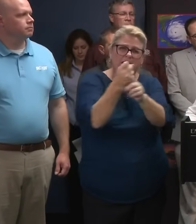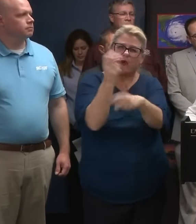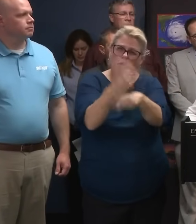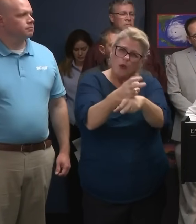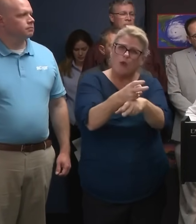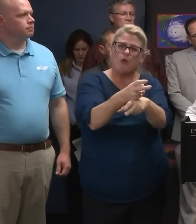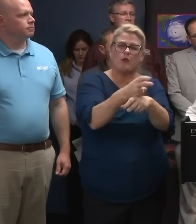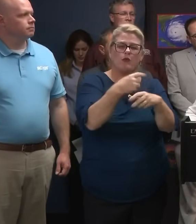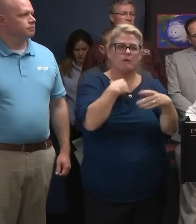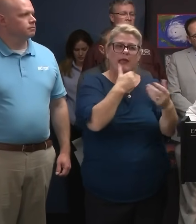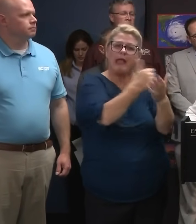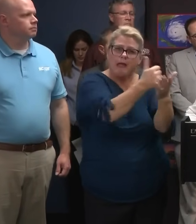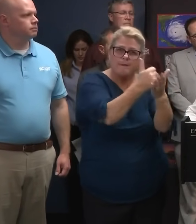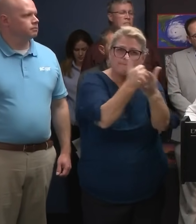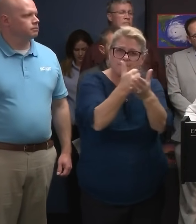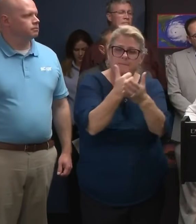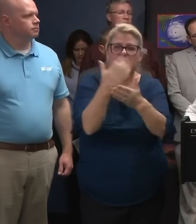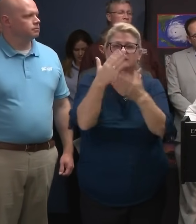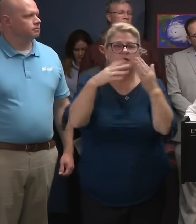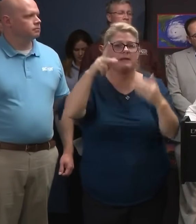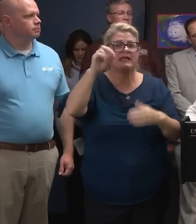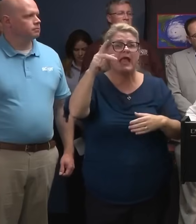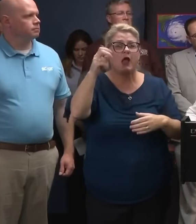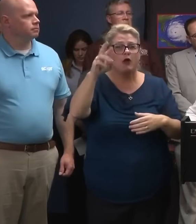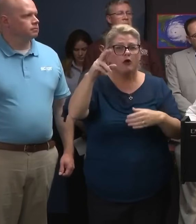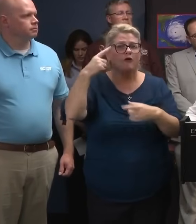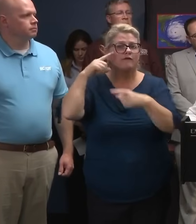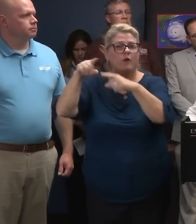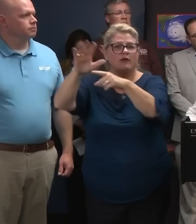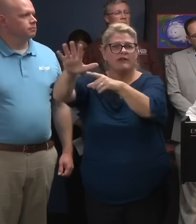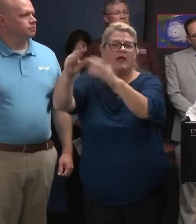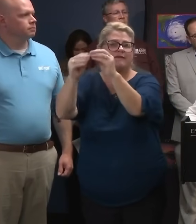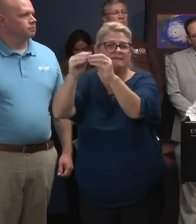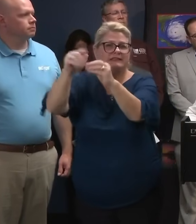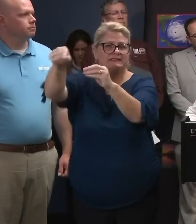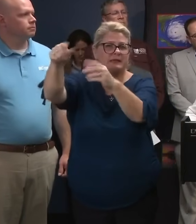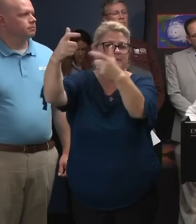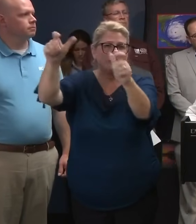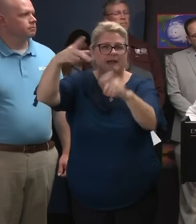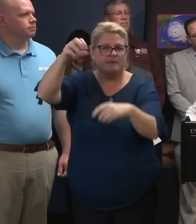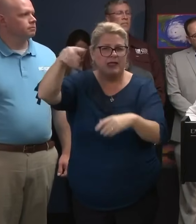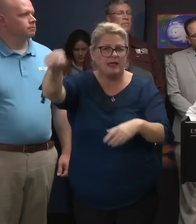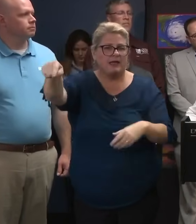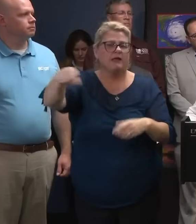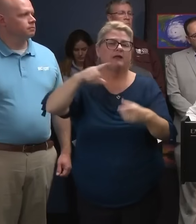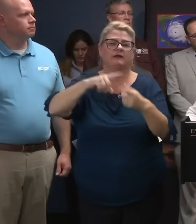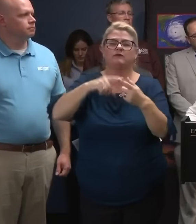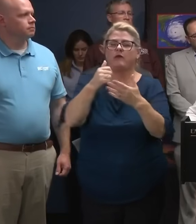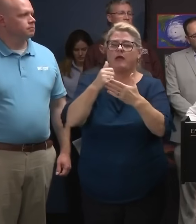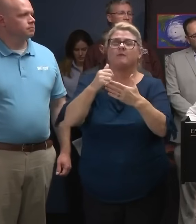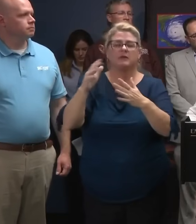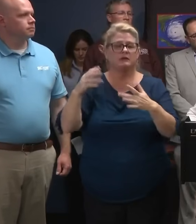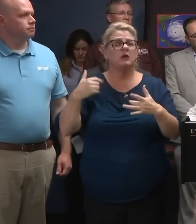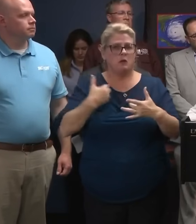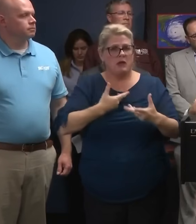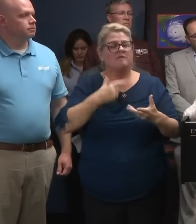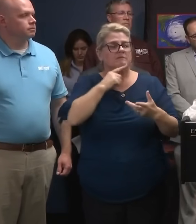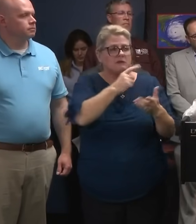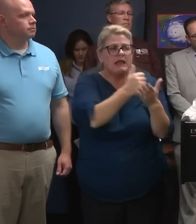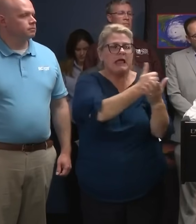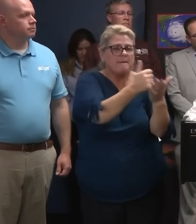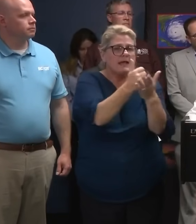cooperatives. We've sent a couple of crews to Keller on the transmission side to help him reestablish service to those folks. So